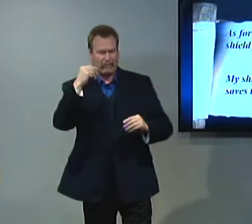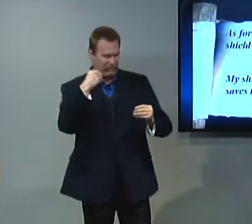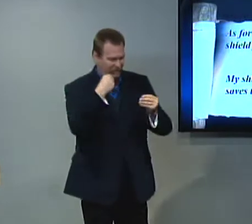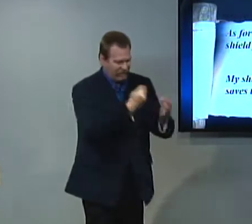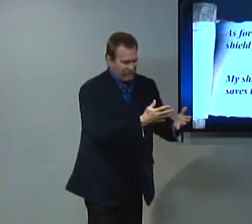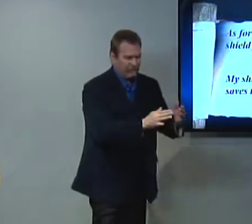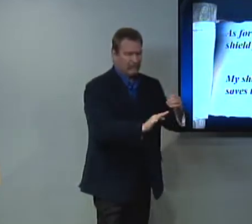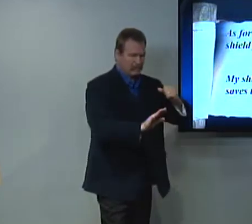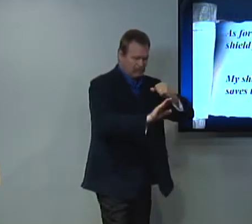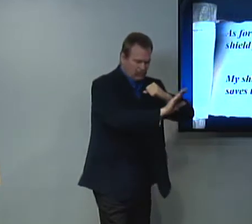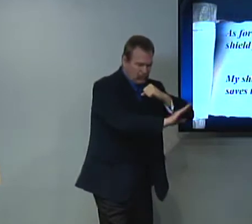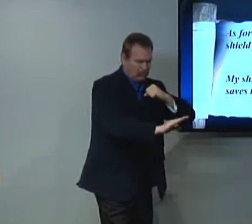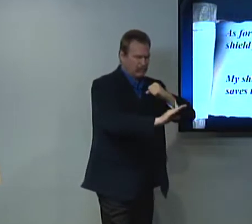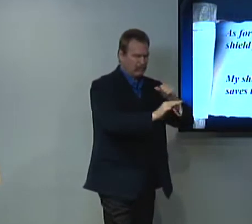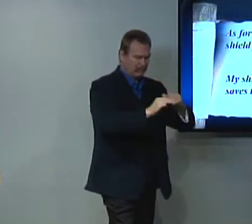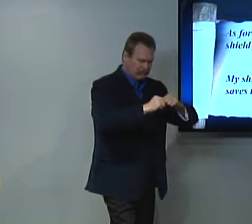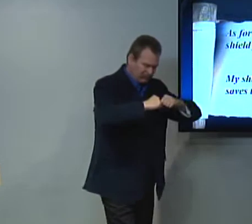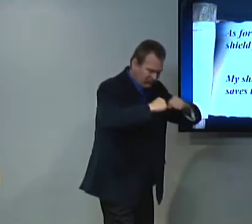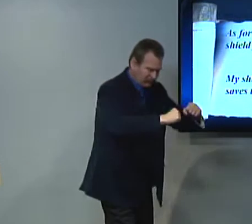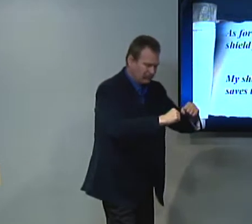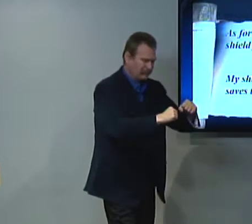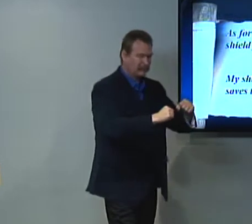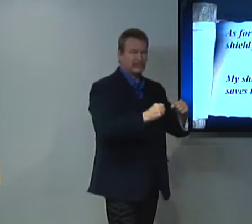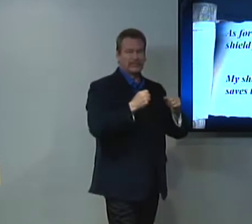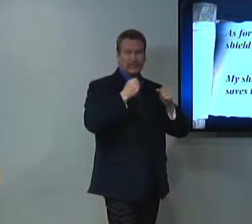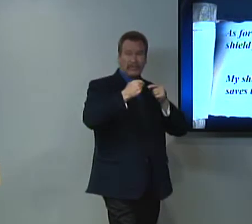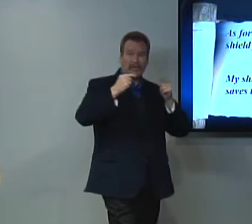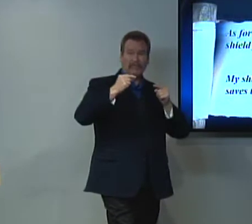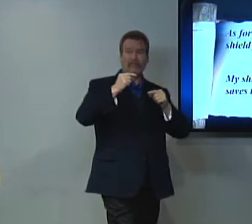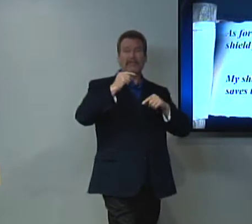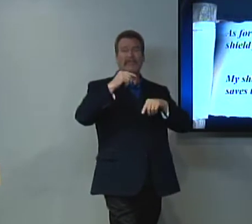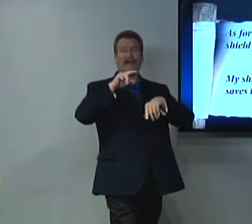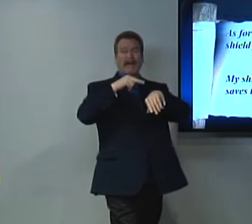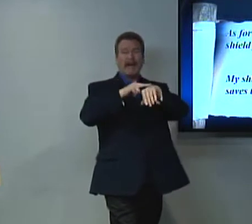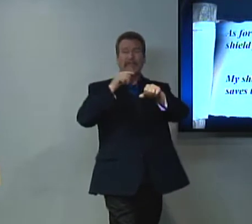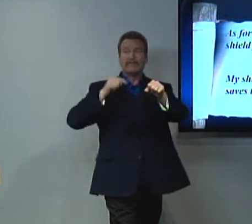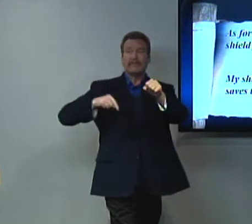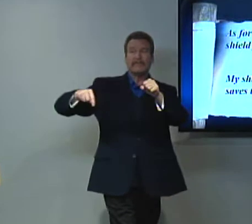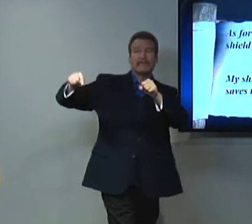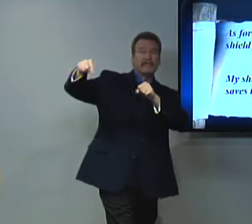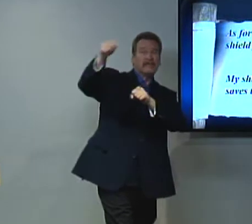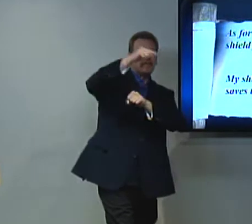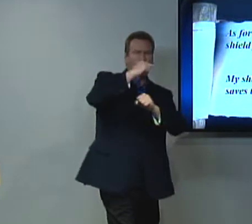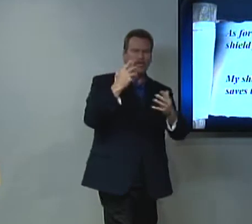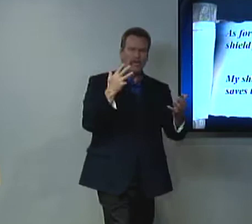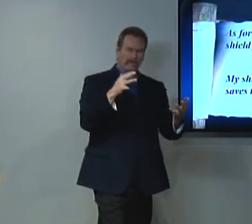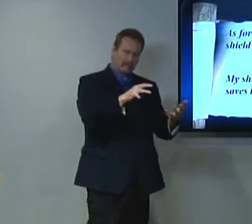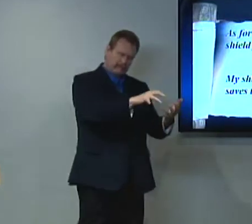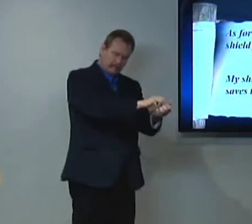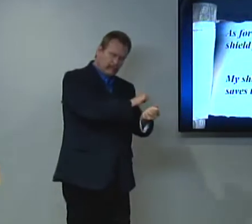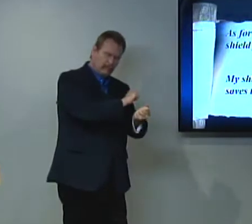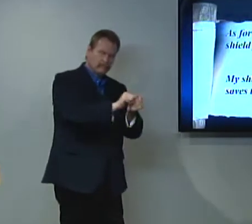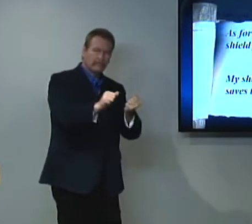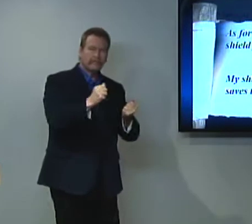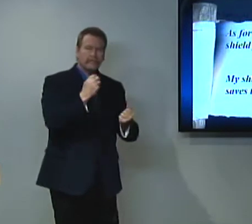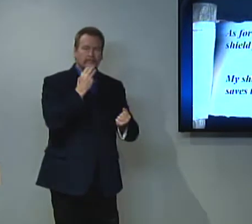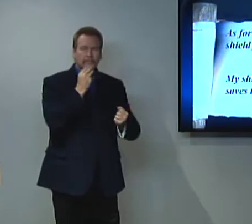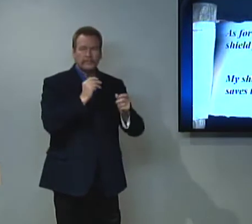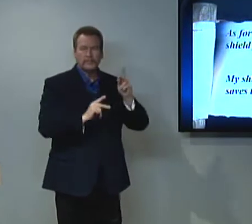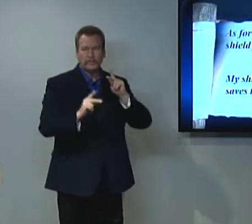Jewish people. I'm going to give you protection. I'm going to shield you from these nations around you who want to wipe you off the